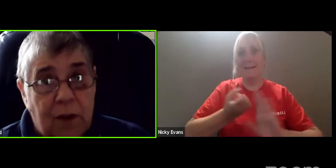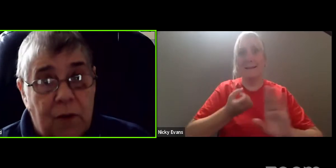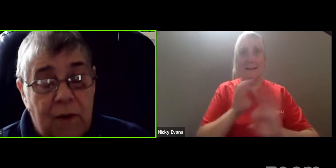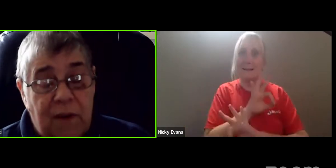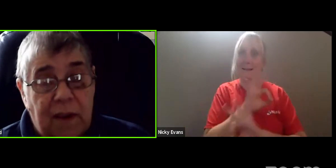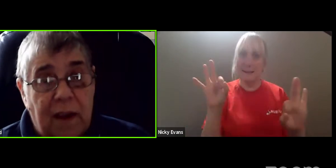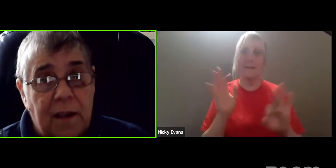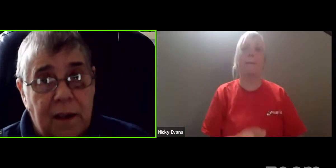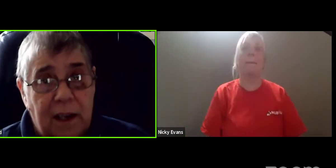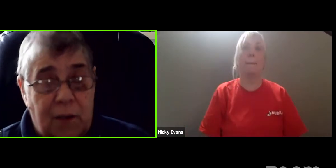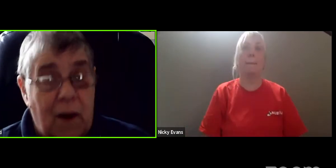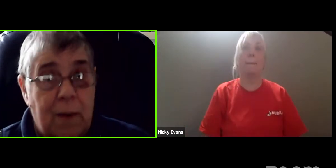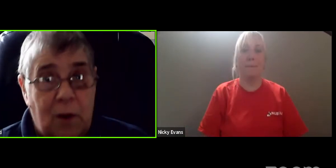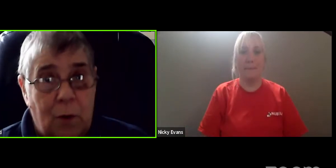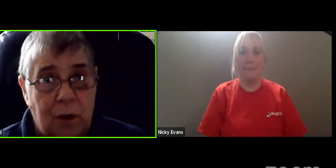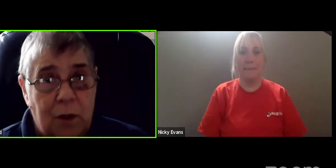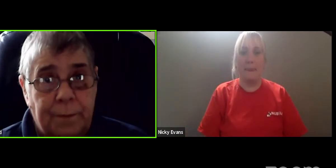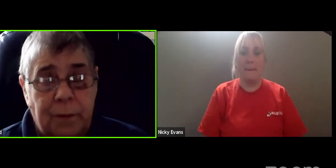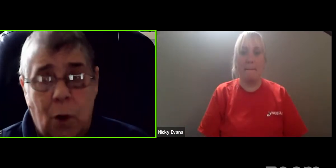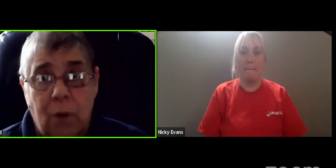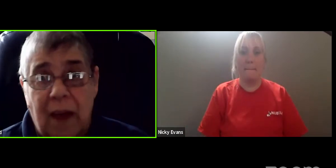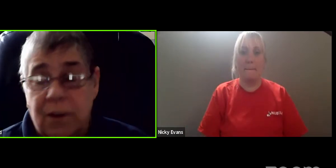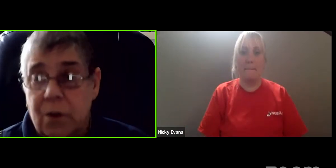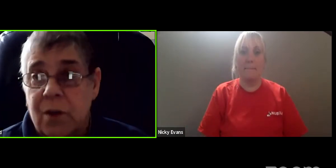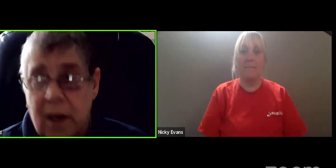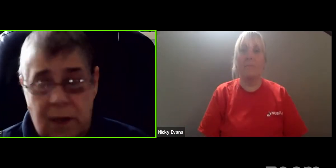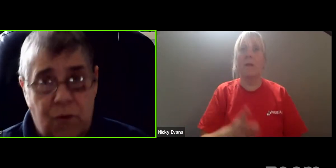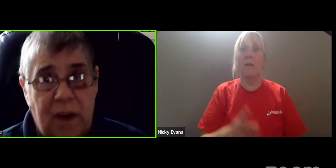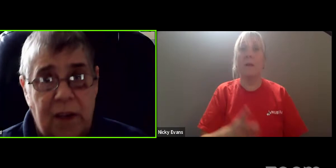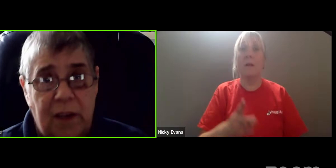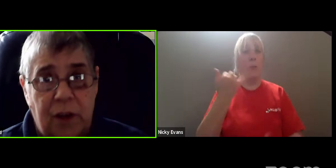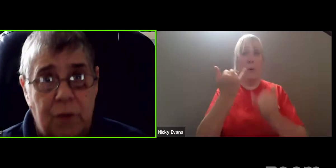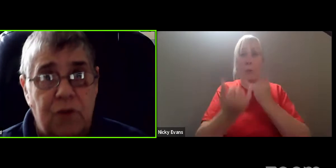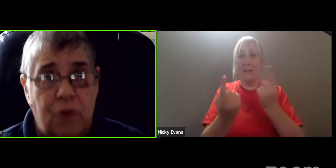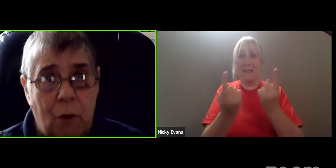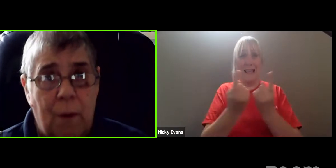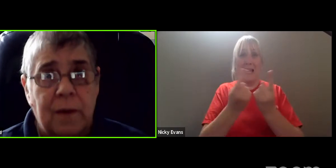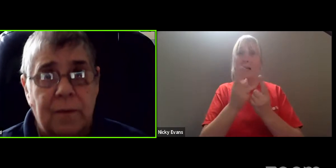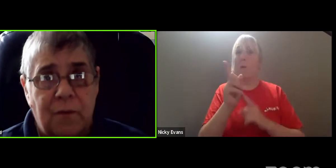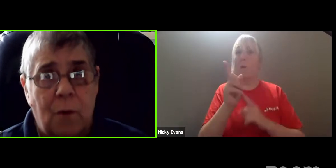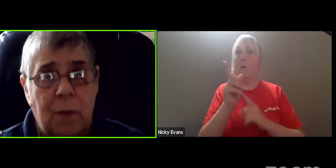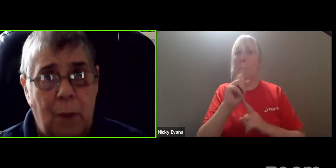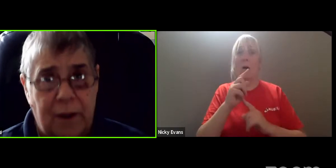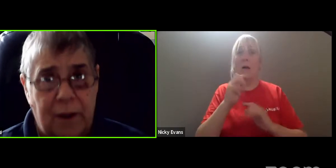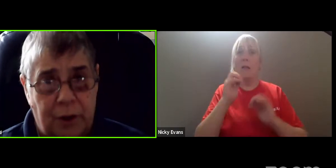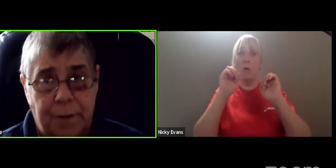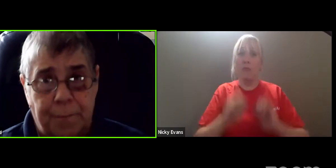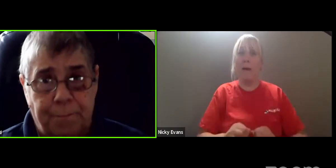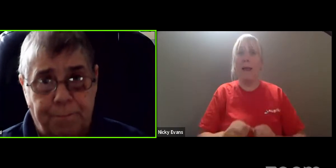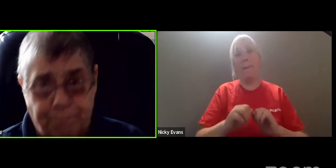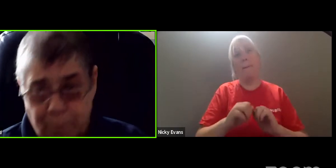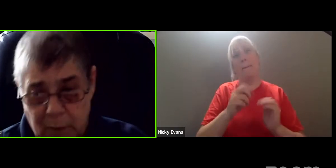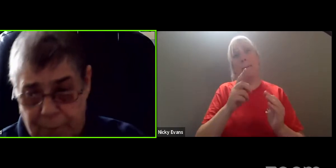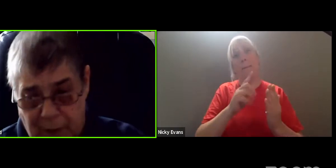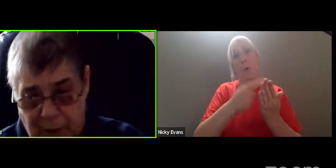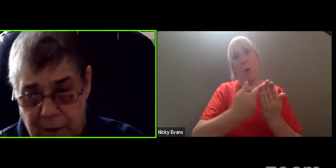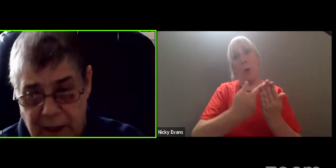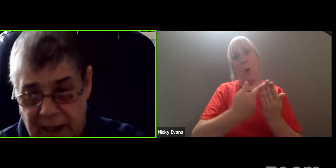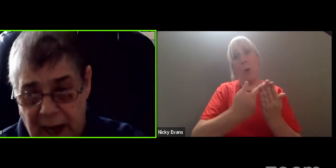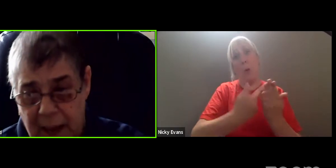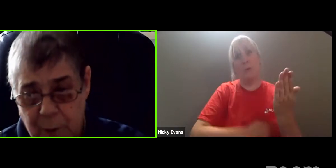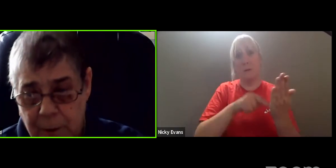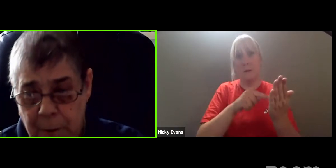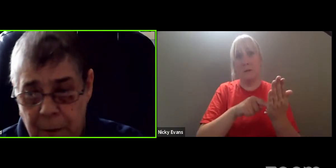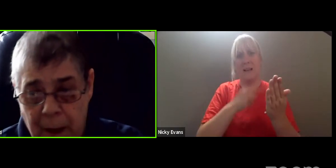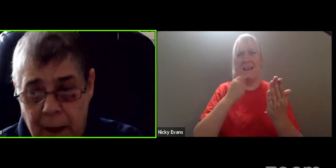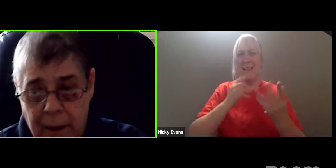One of the most horrific things is the rape clause. All that does is reintroduce trauma from the patient and